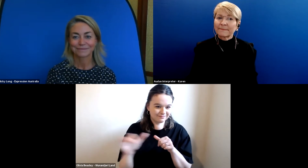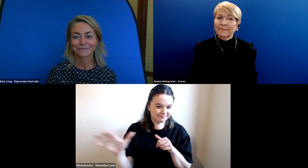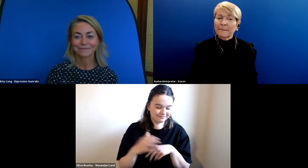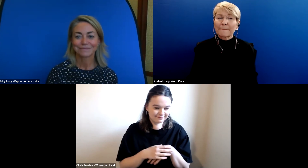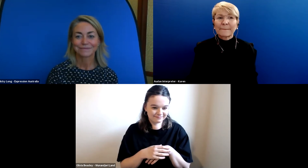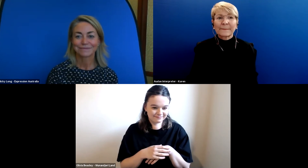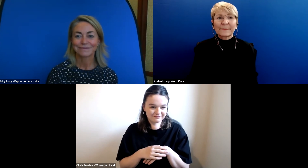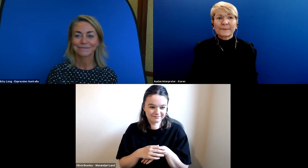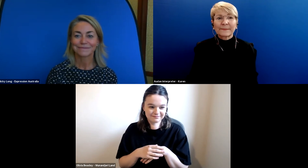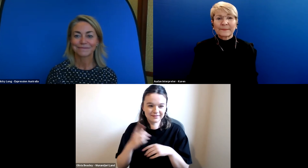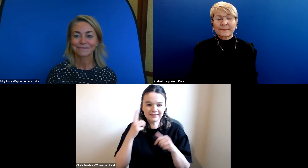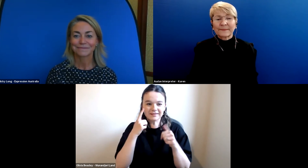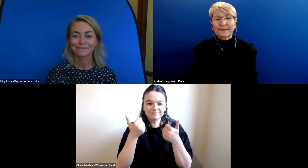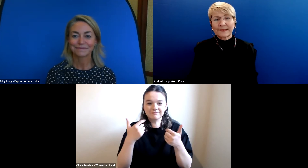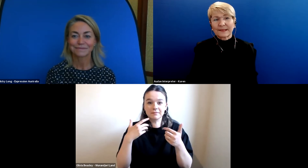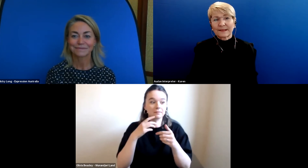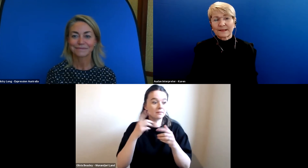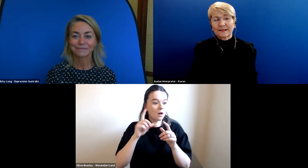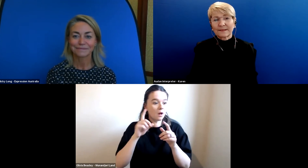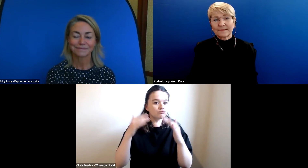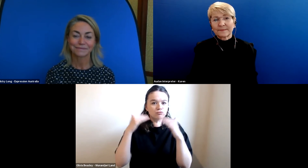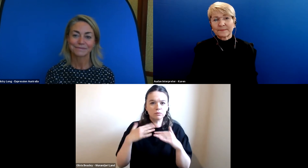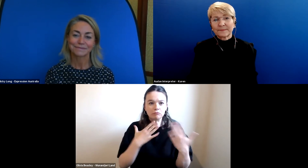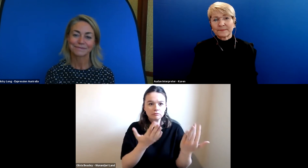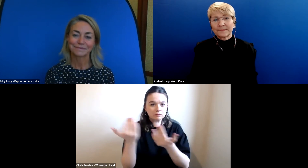Oh yeah, that sounds fantastic.